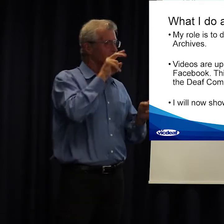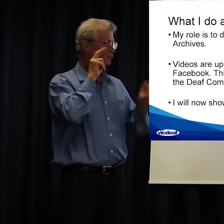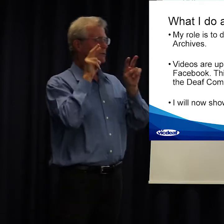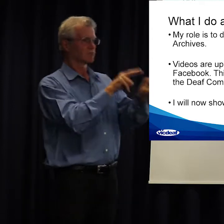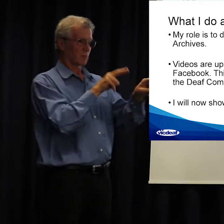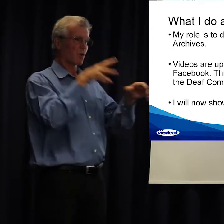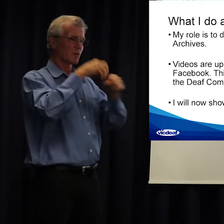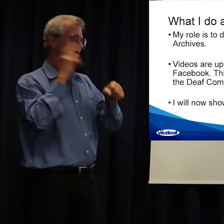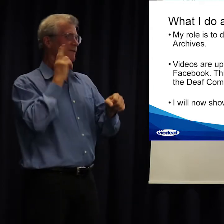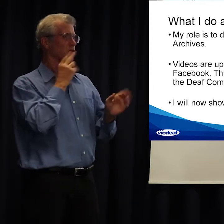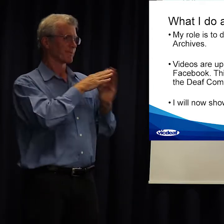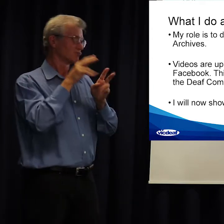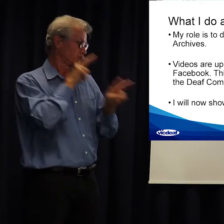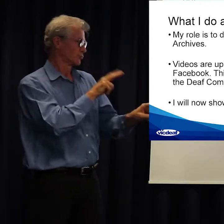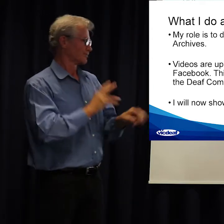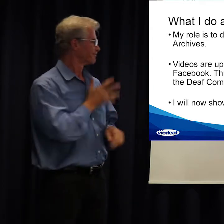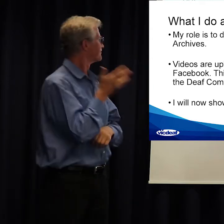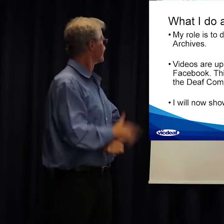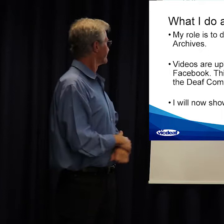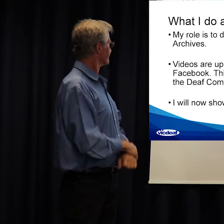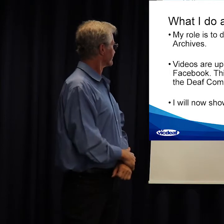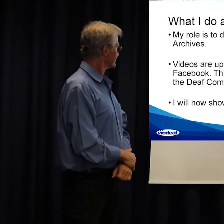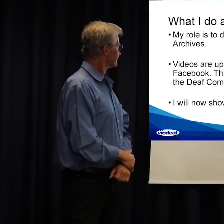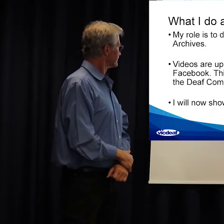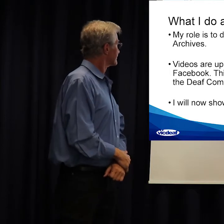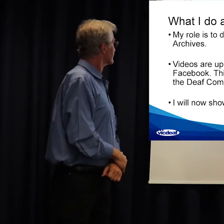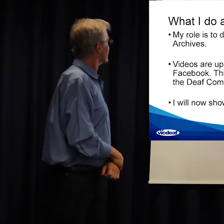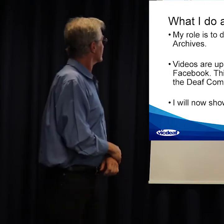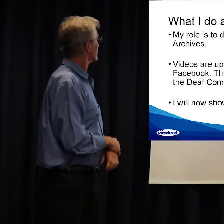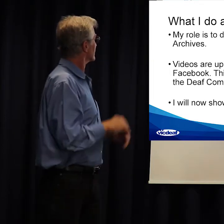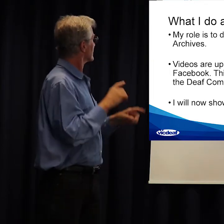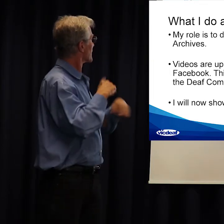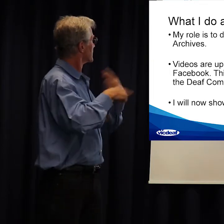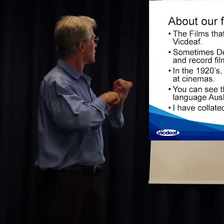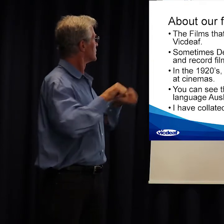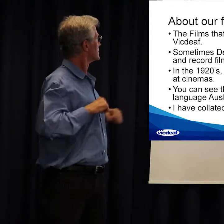This ensures that the deaf community can see the videos at any time they like.